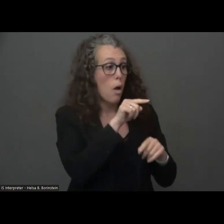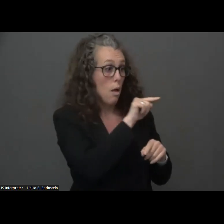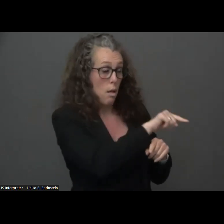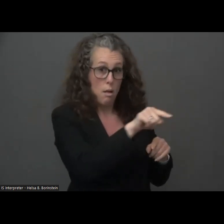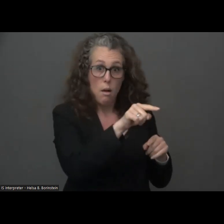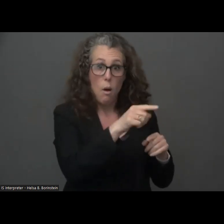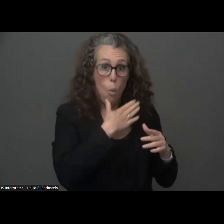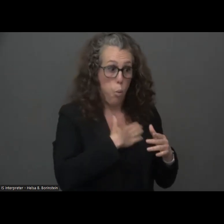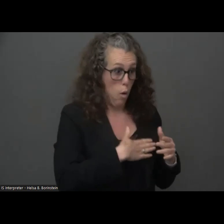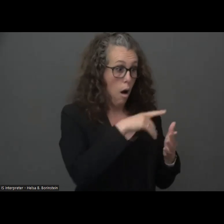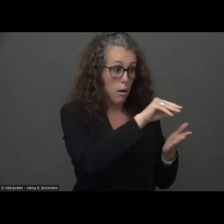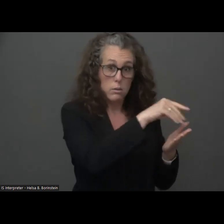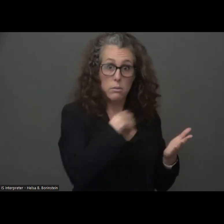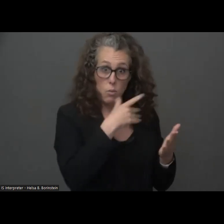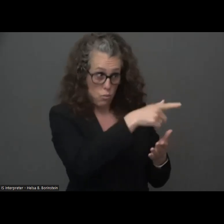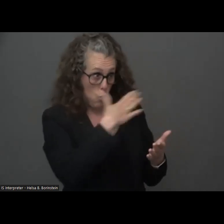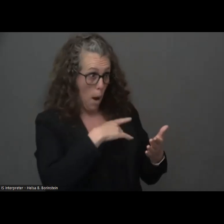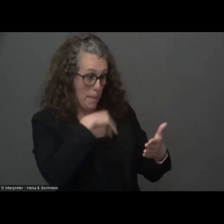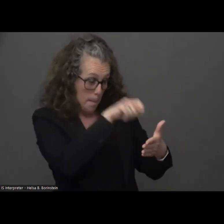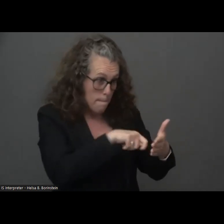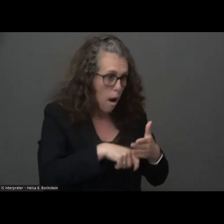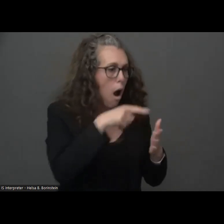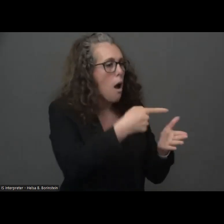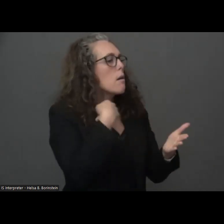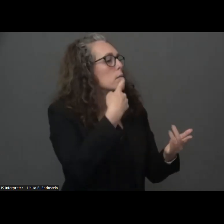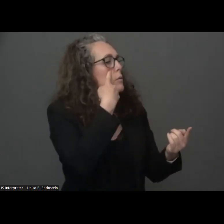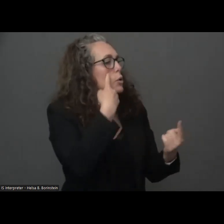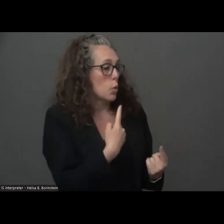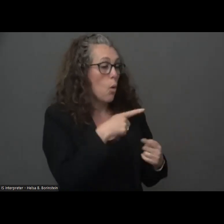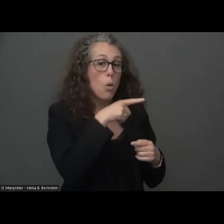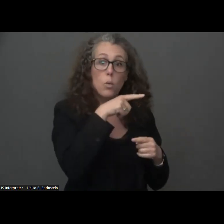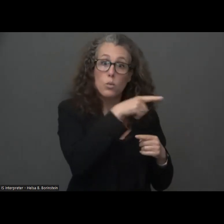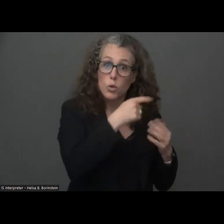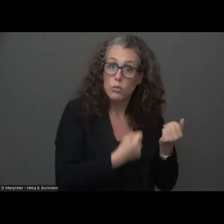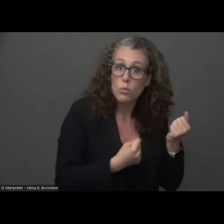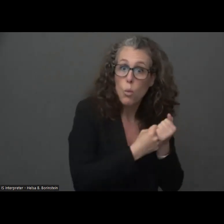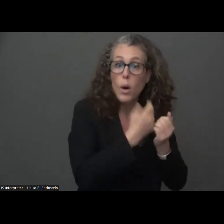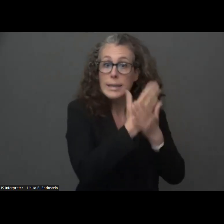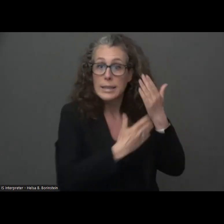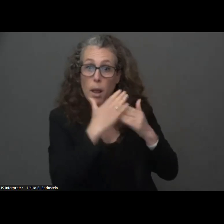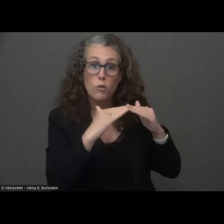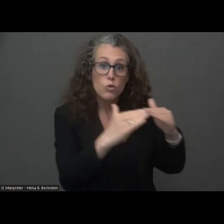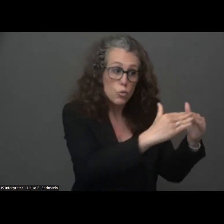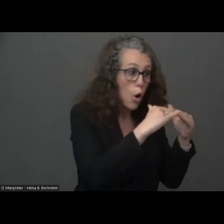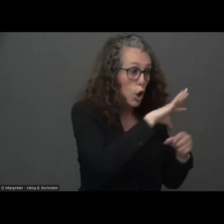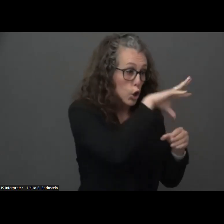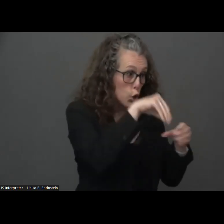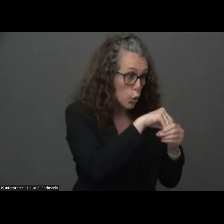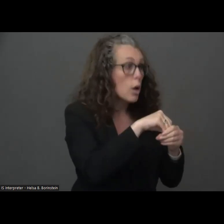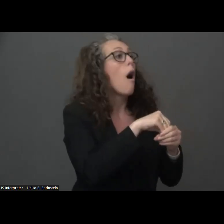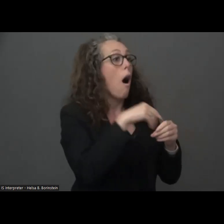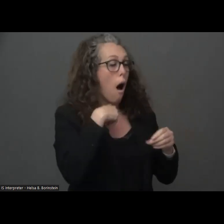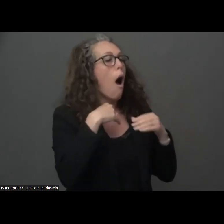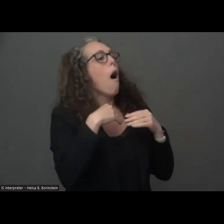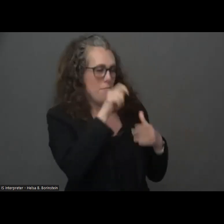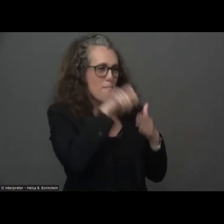share their commitment and their expertise in terms of enabling disability equality and inclusion gain competitive advantage.